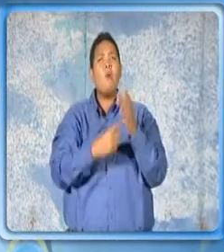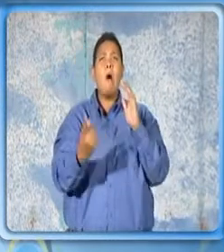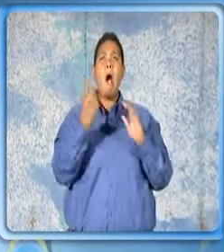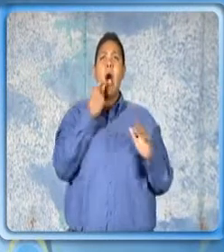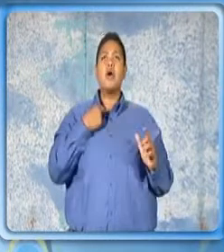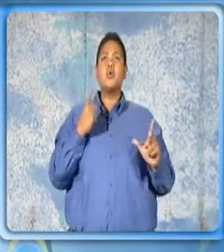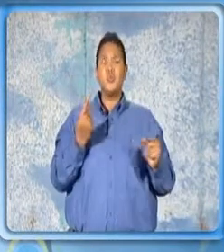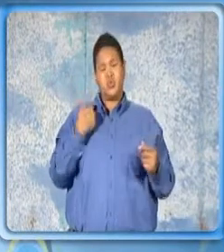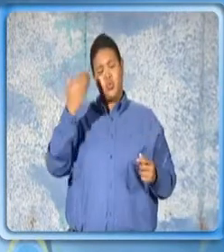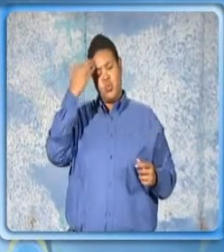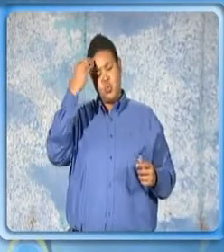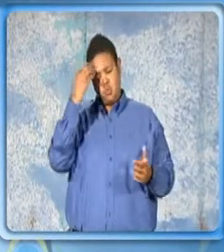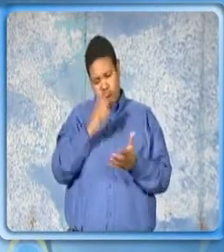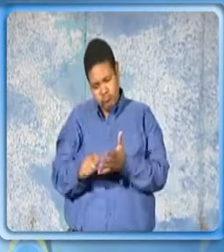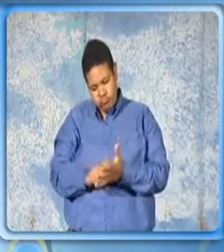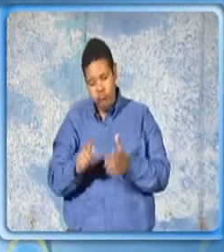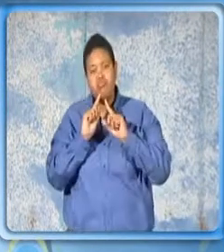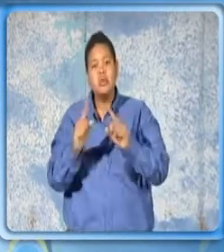do.